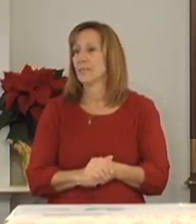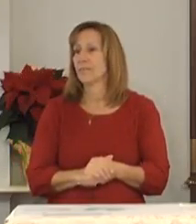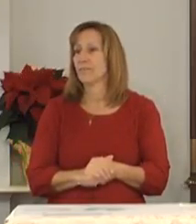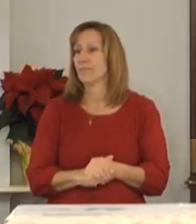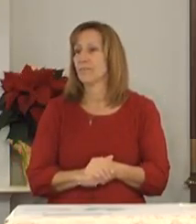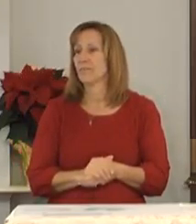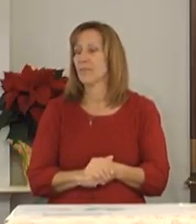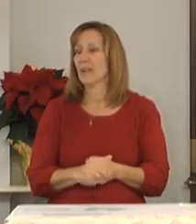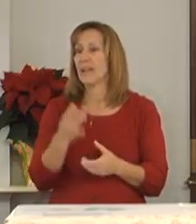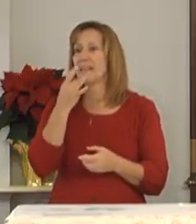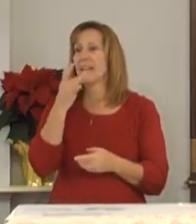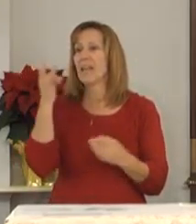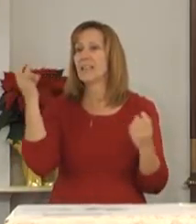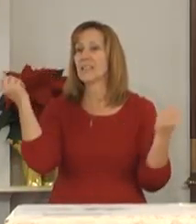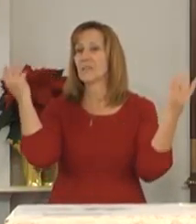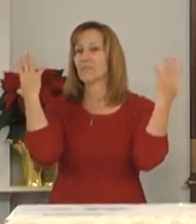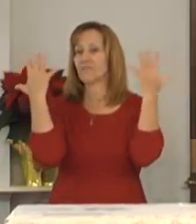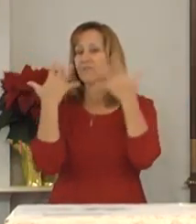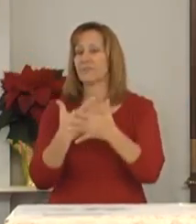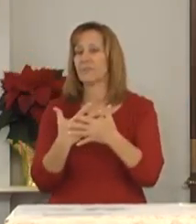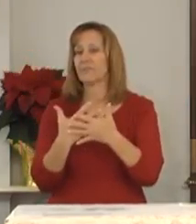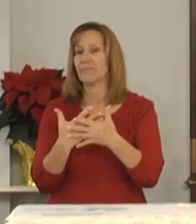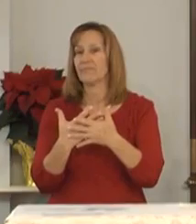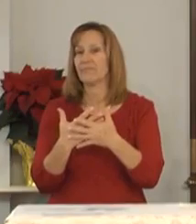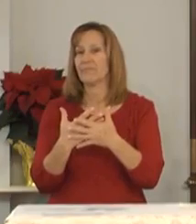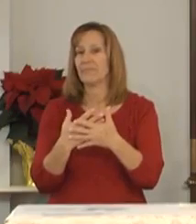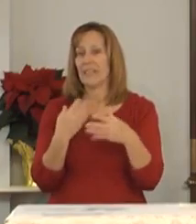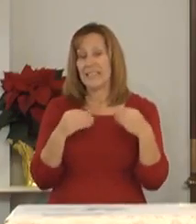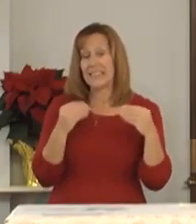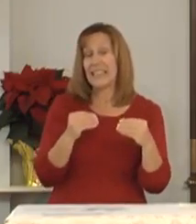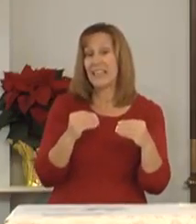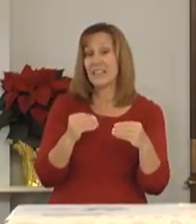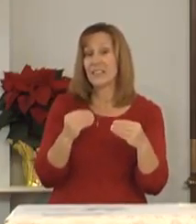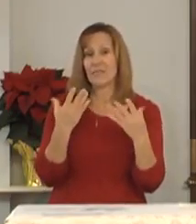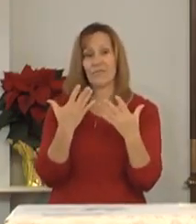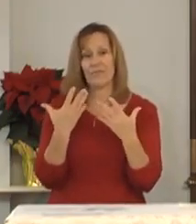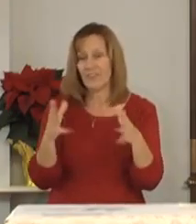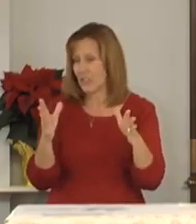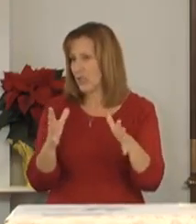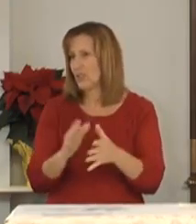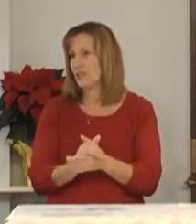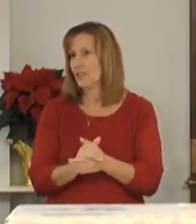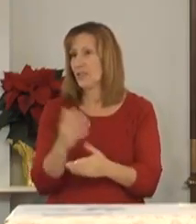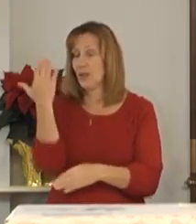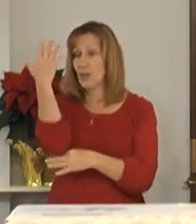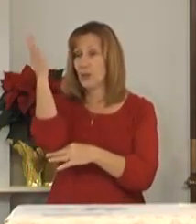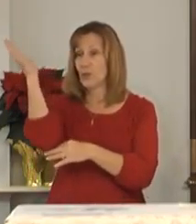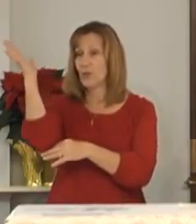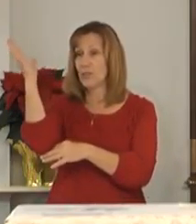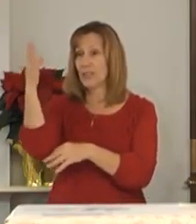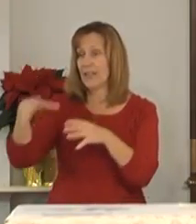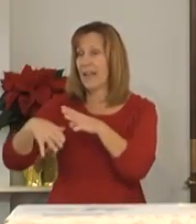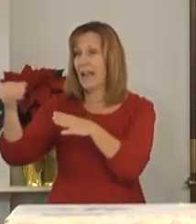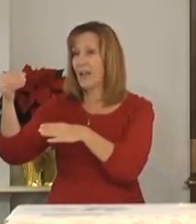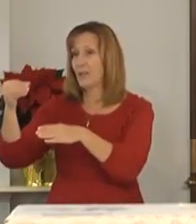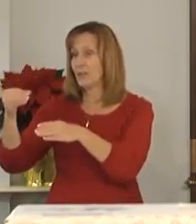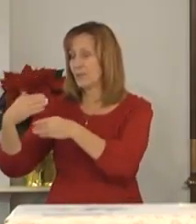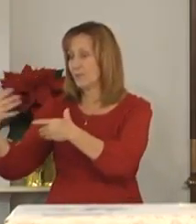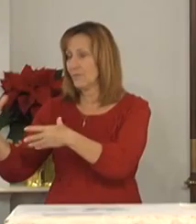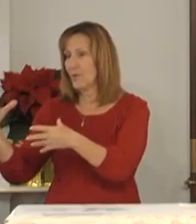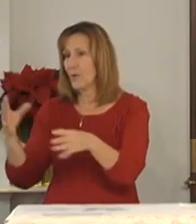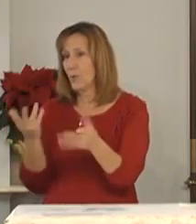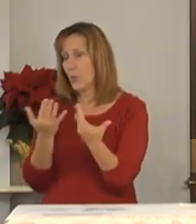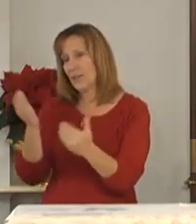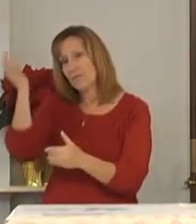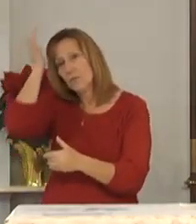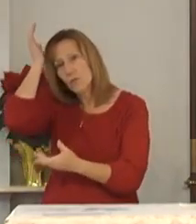The lights are down. The sales over. The tree out by the curb to be